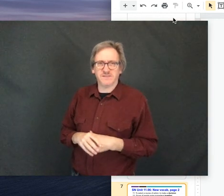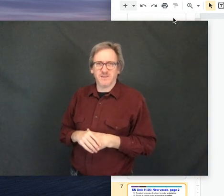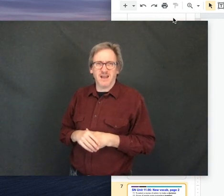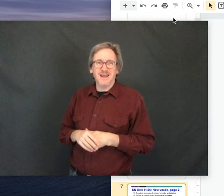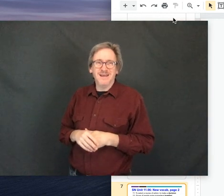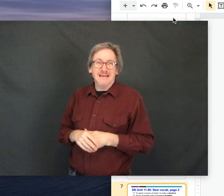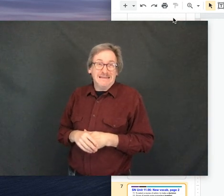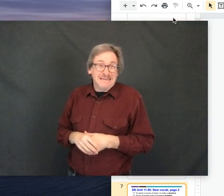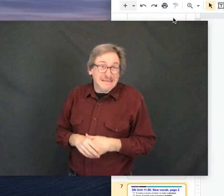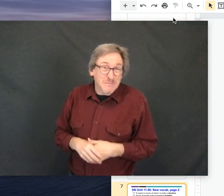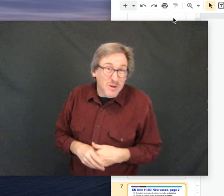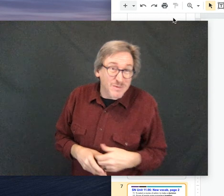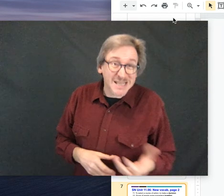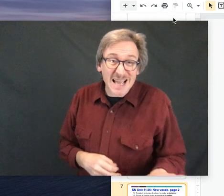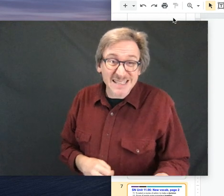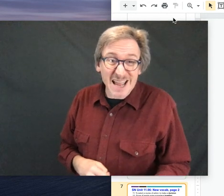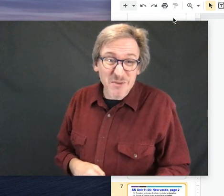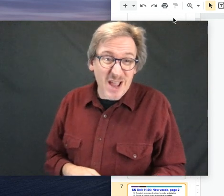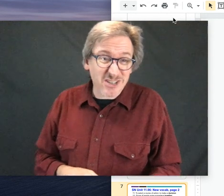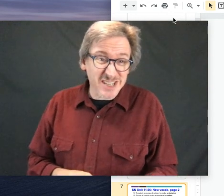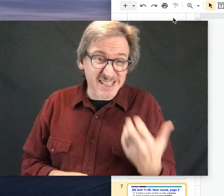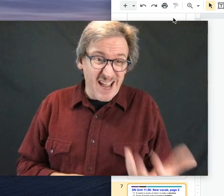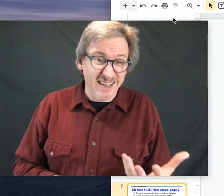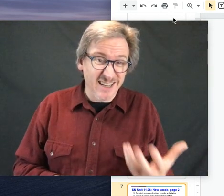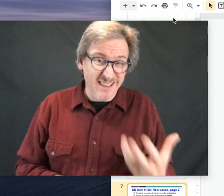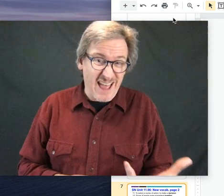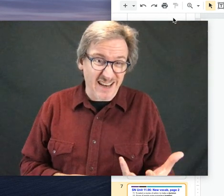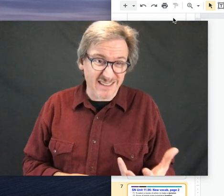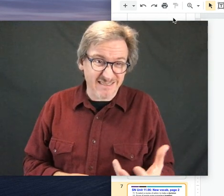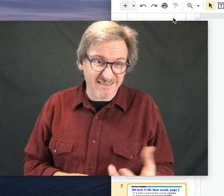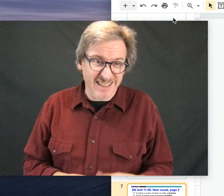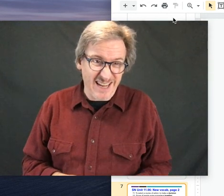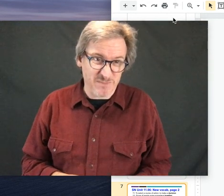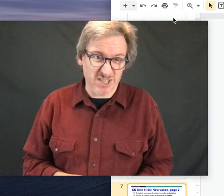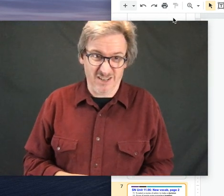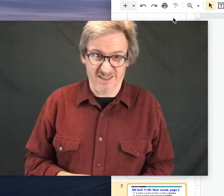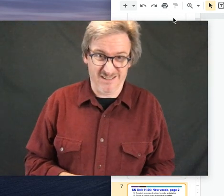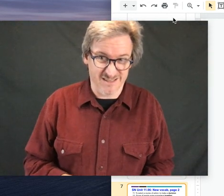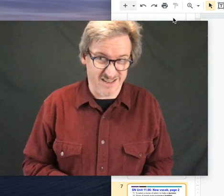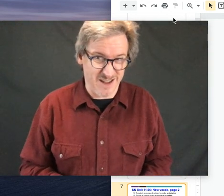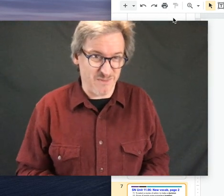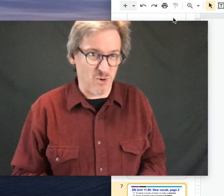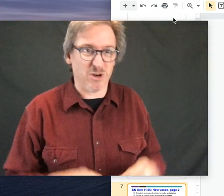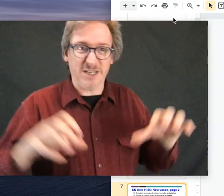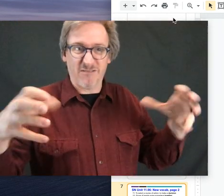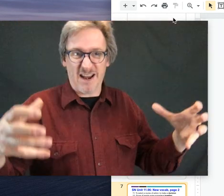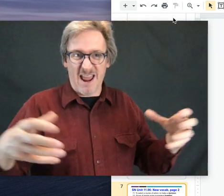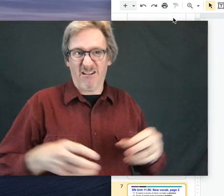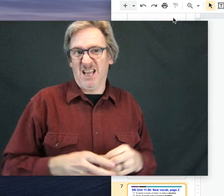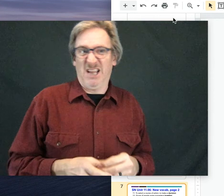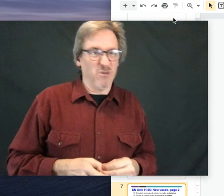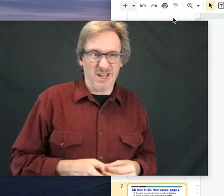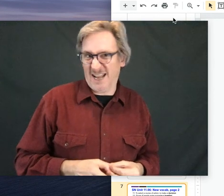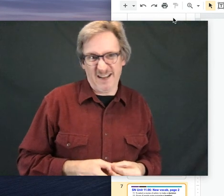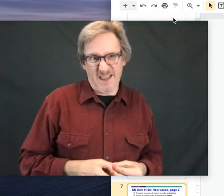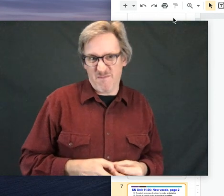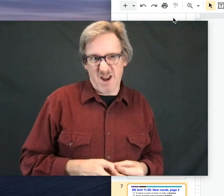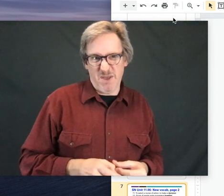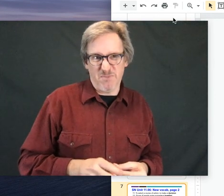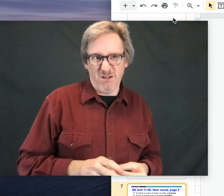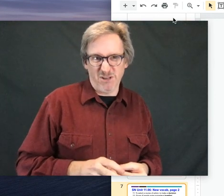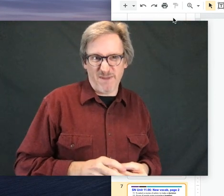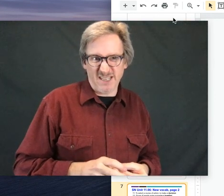signs for that. When was the last time you actually signed that? And especially in the time of quarantine right now, we're not signing that